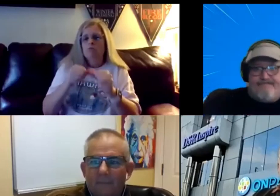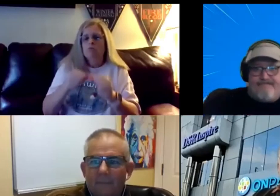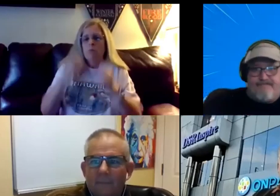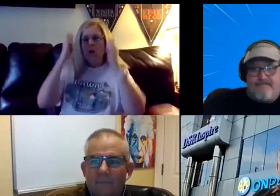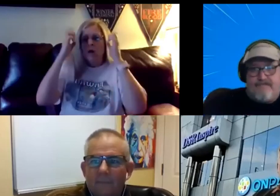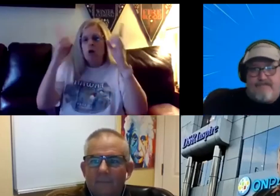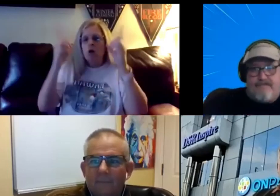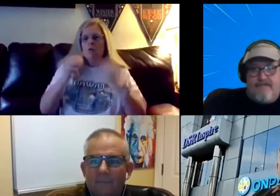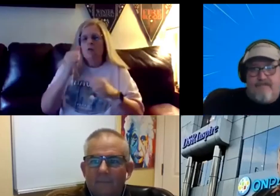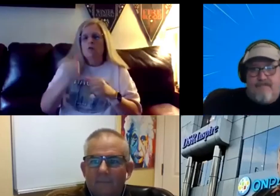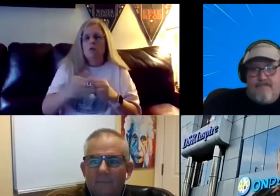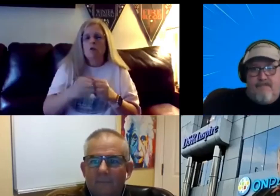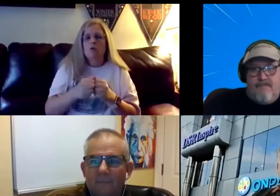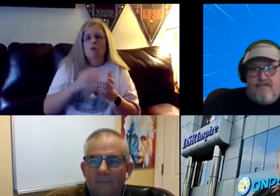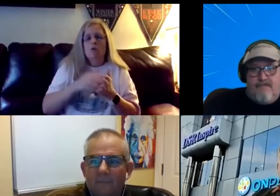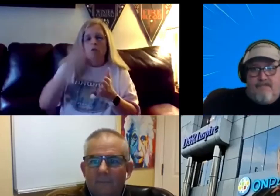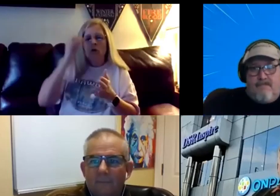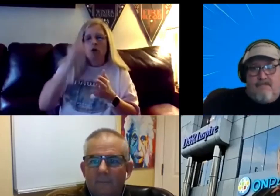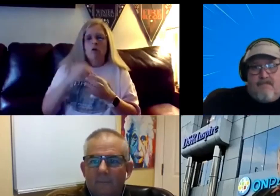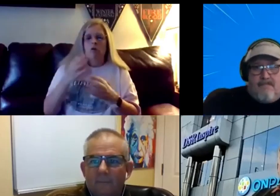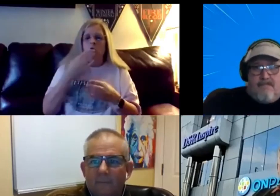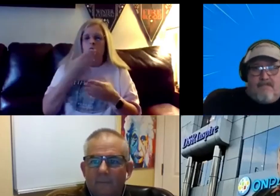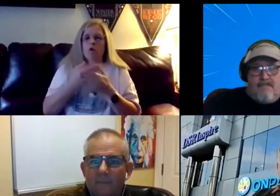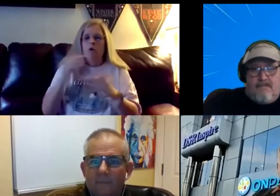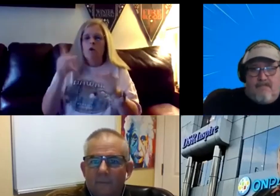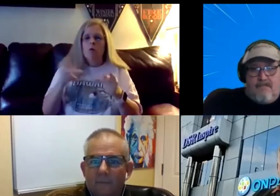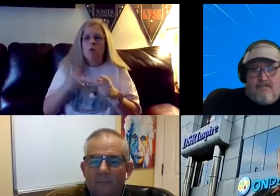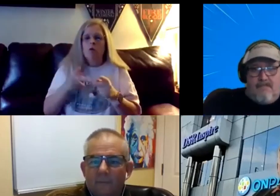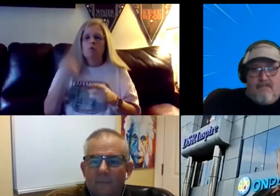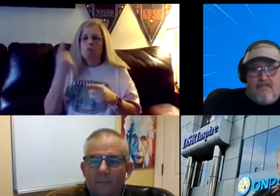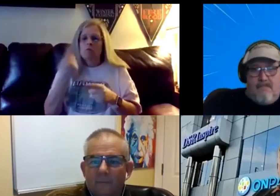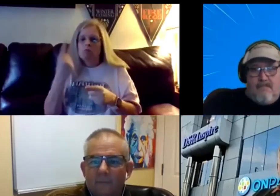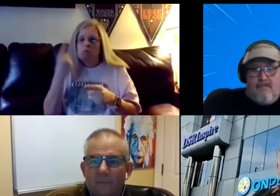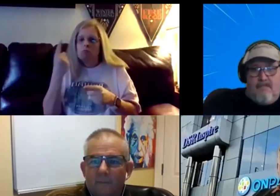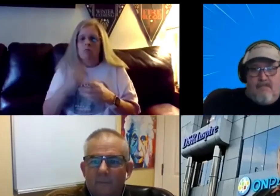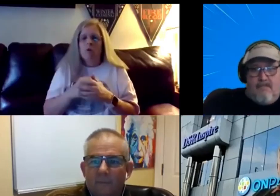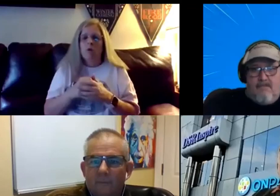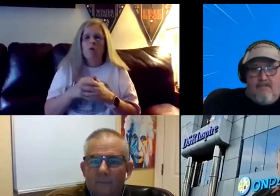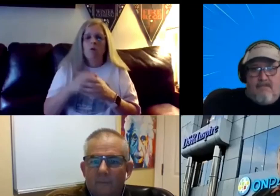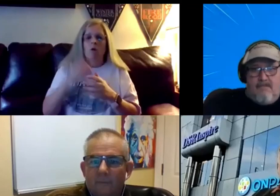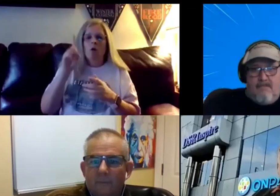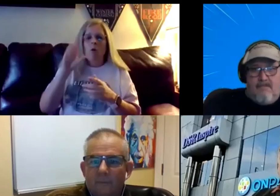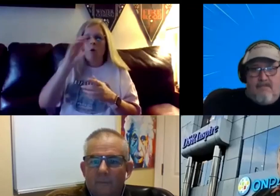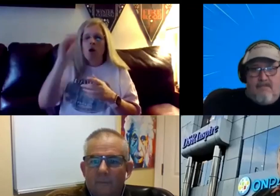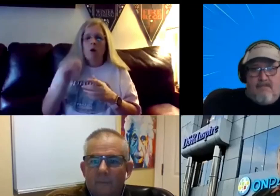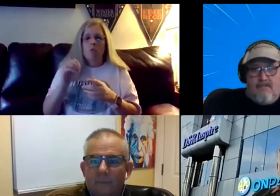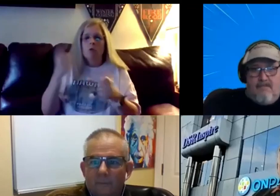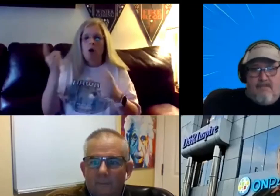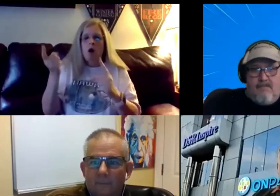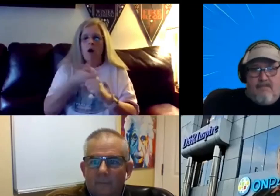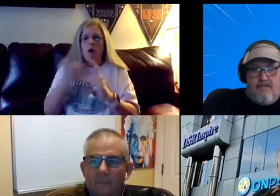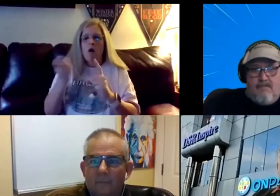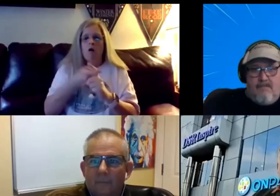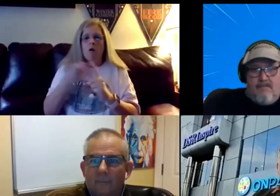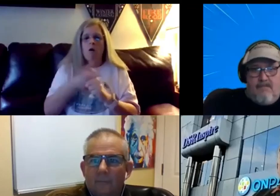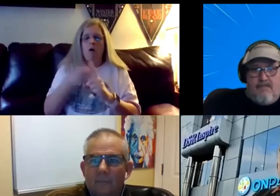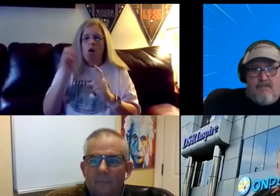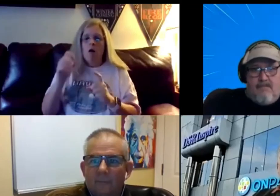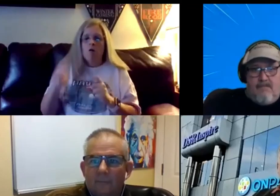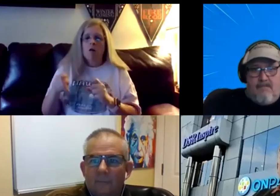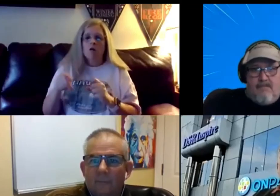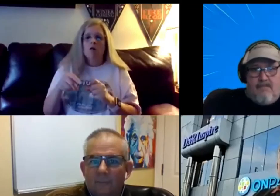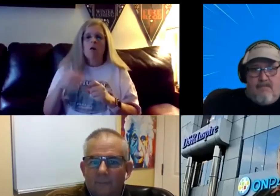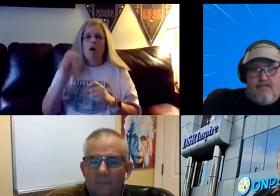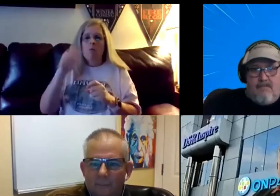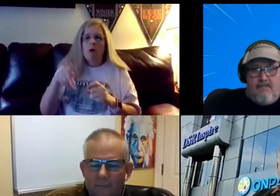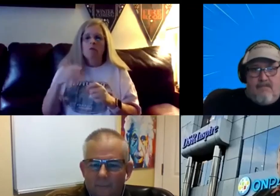educate yourself. You're in a great place. And again, remember, always, always, always, 100% automated. Onpassive is gonna build your